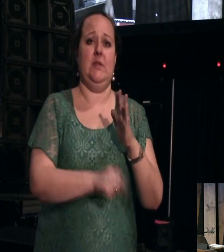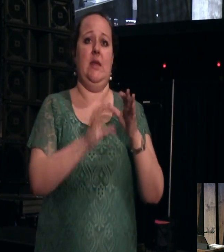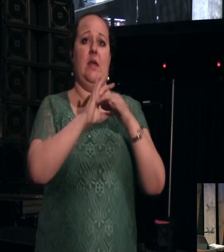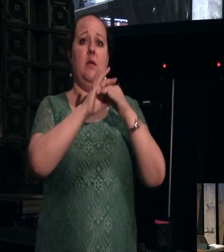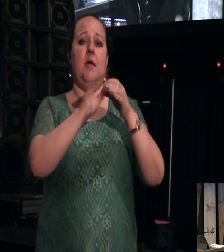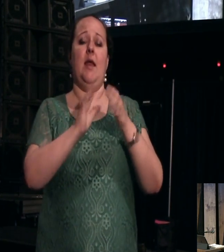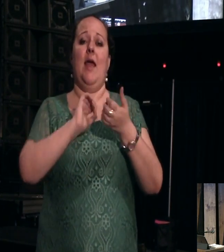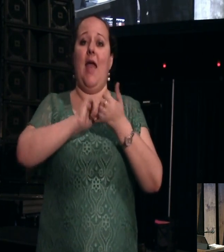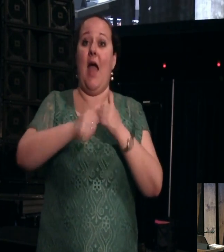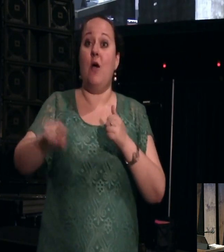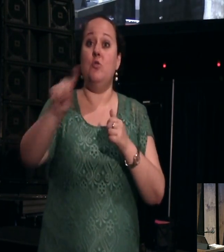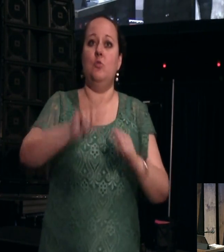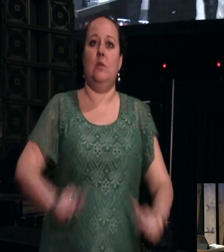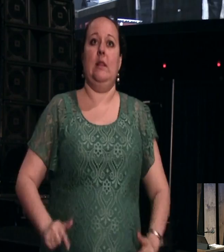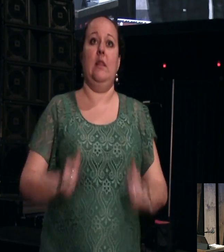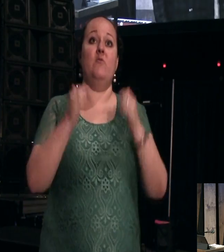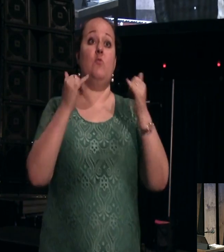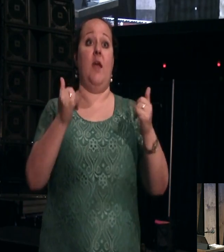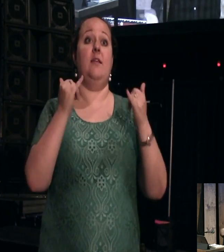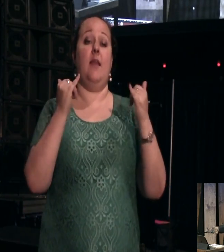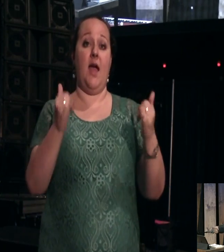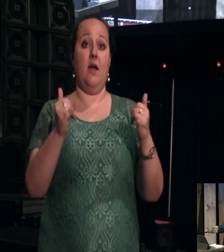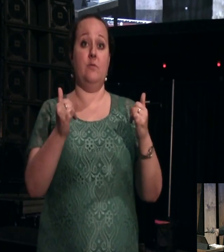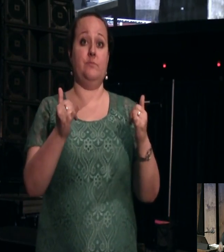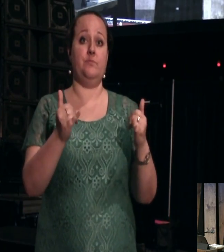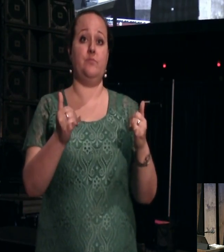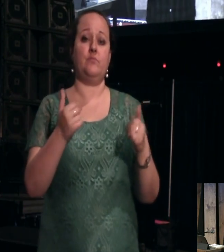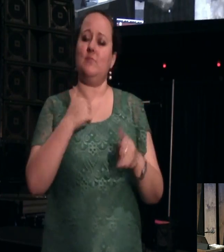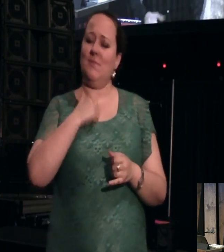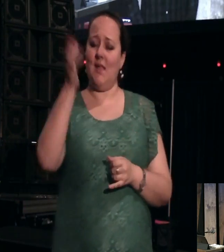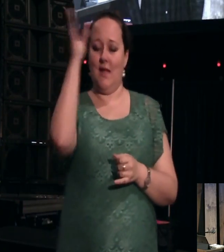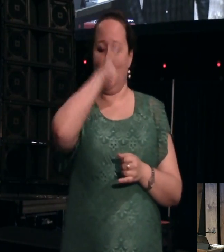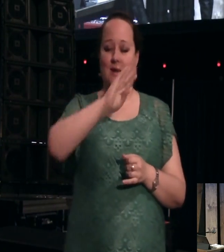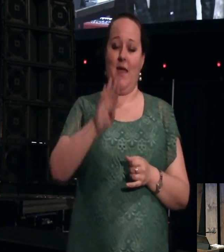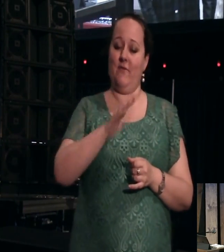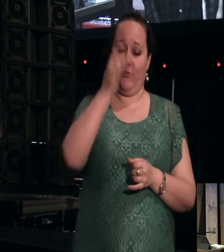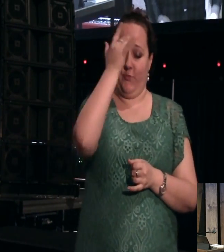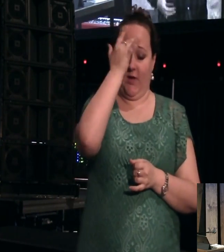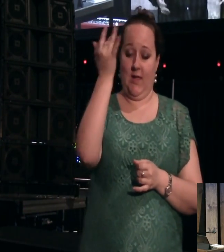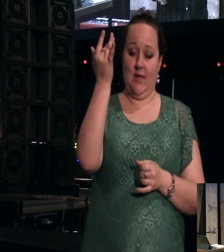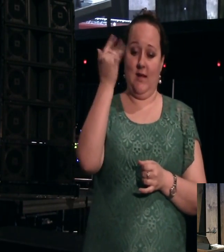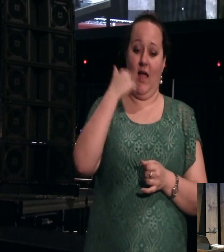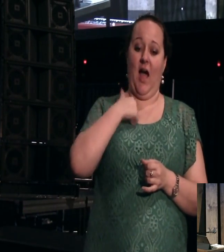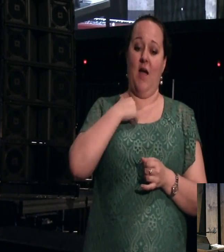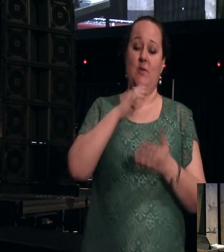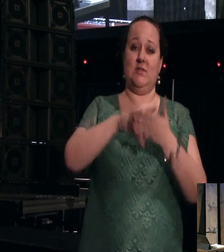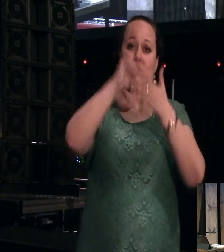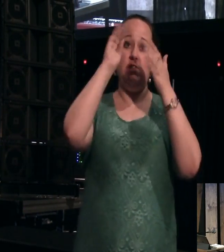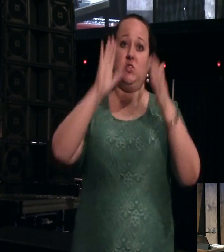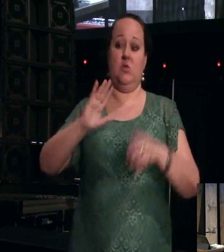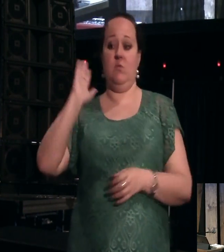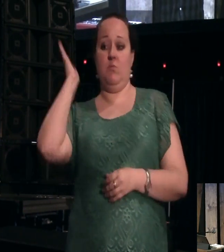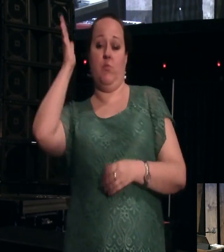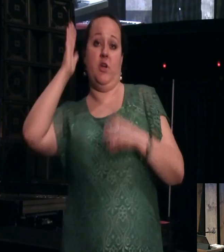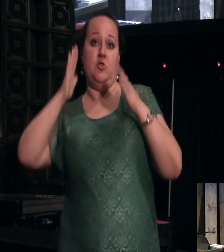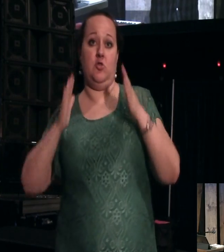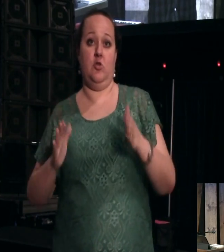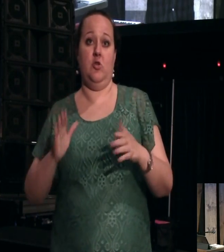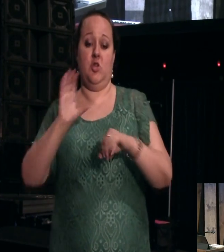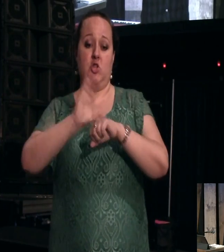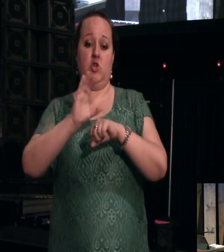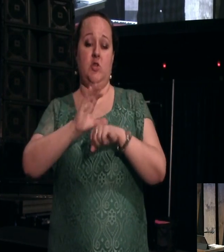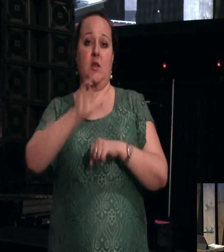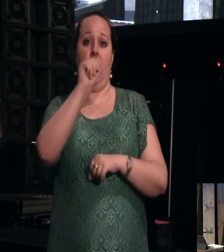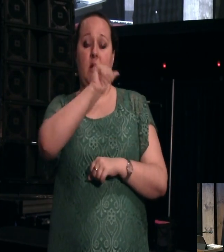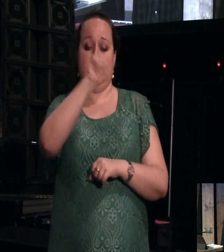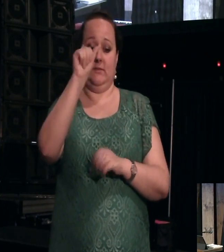you do. God cares deeply about how you live now. I'll never forget, years ago, I was